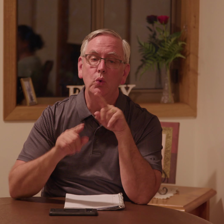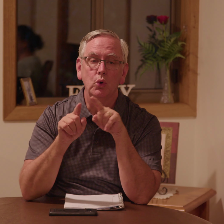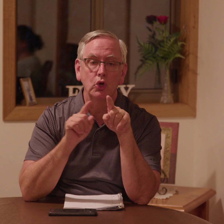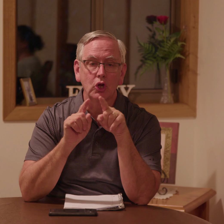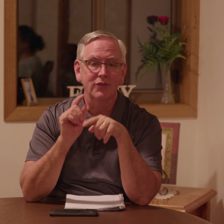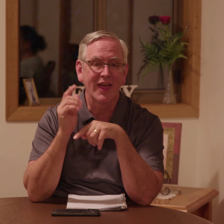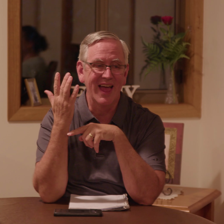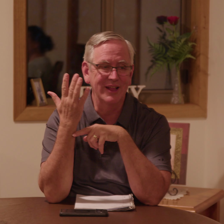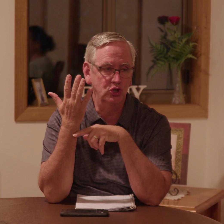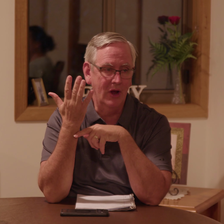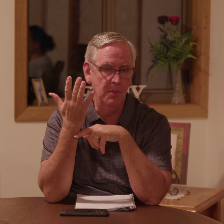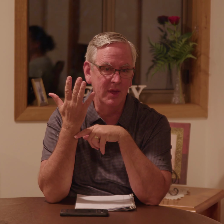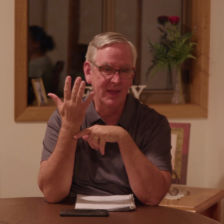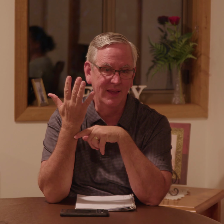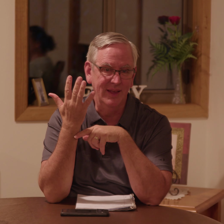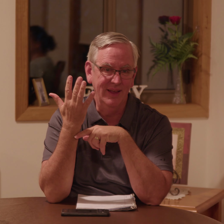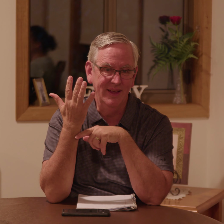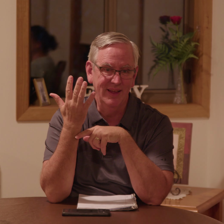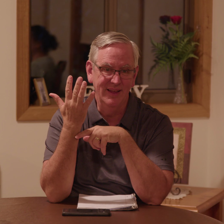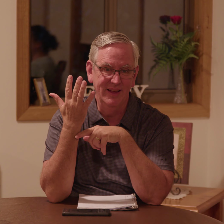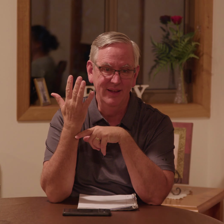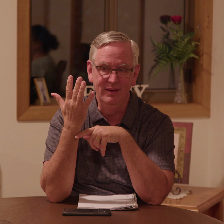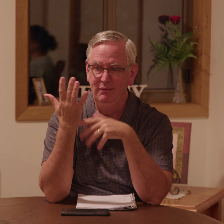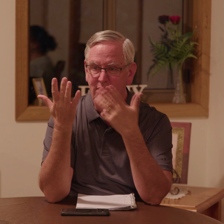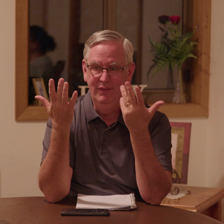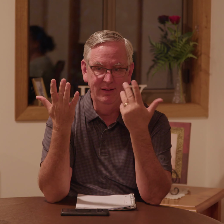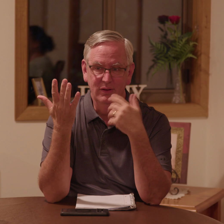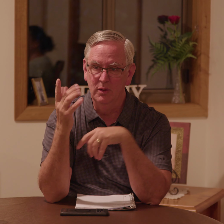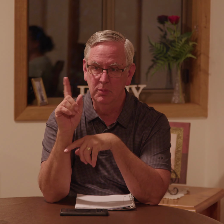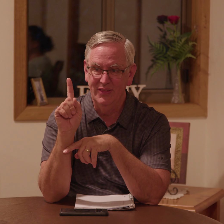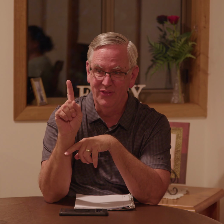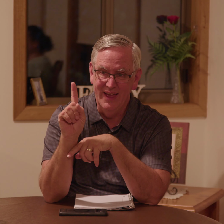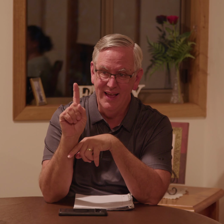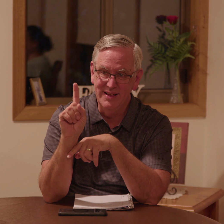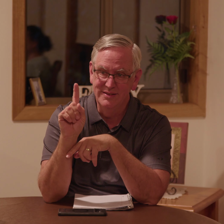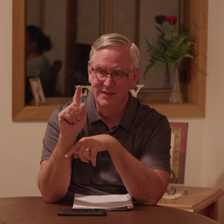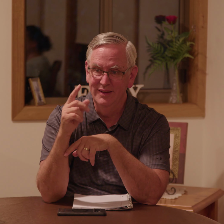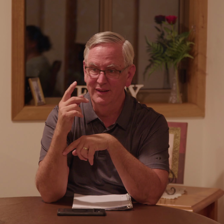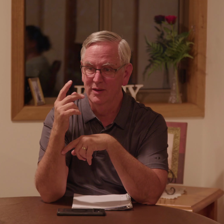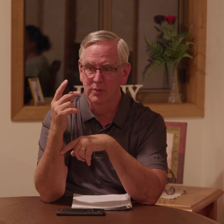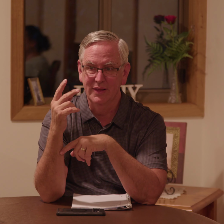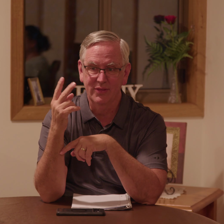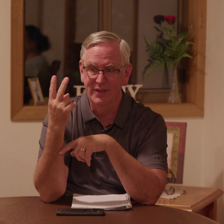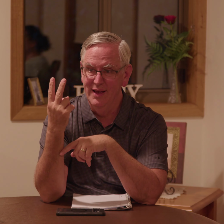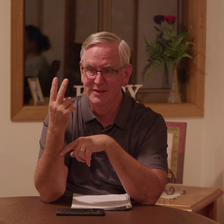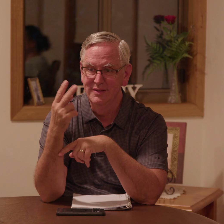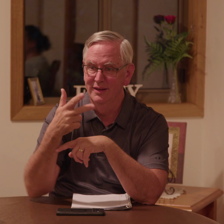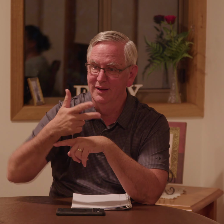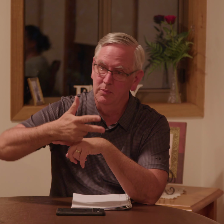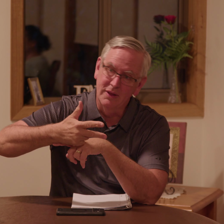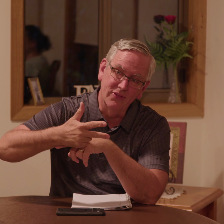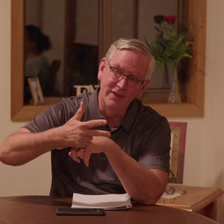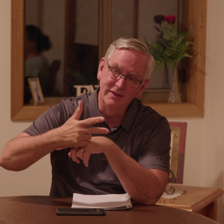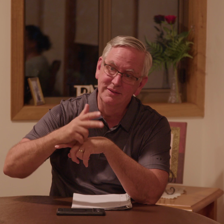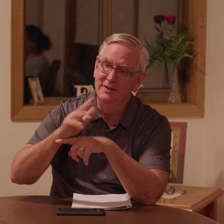Okay, first of all, it's a handshake. You have to have the right handshake. It might be a 1, it might be a 2, it